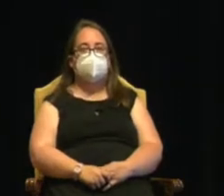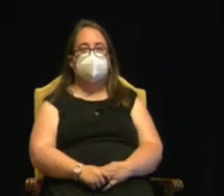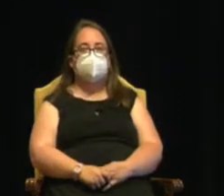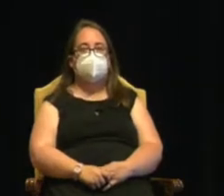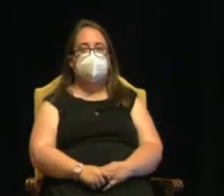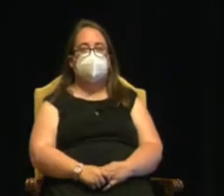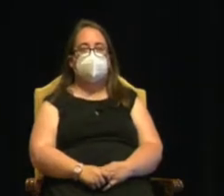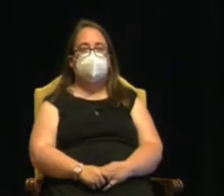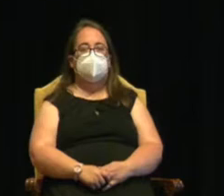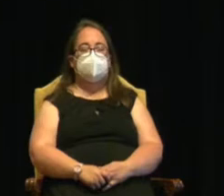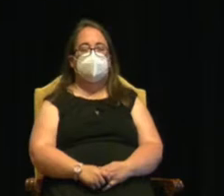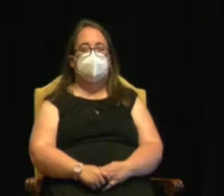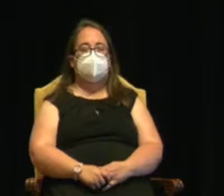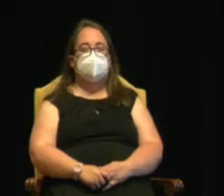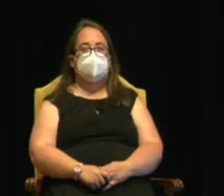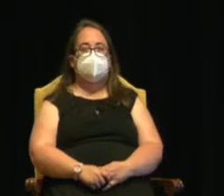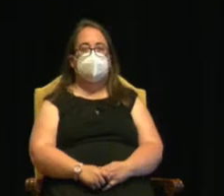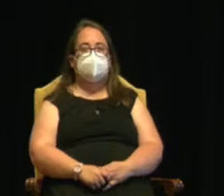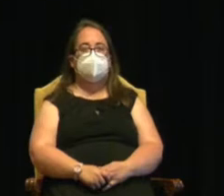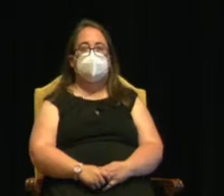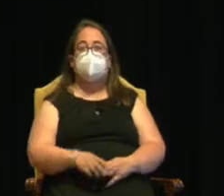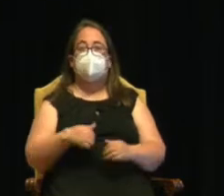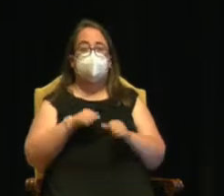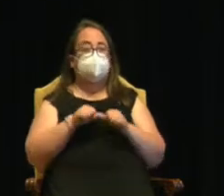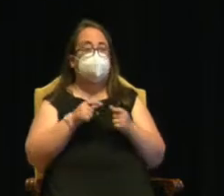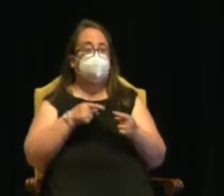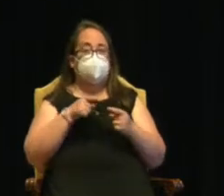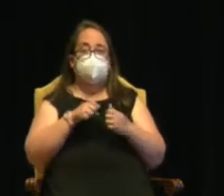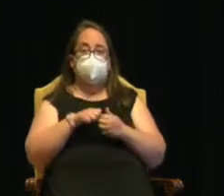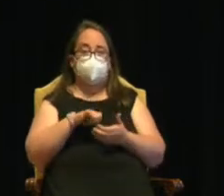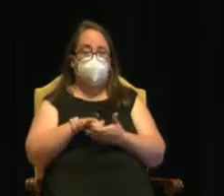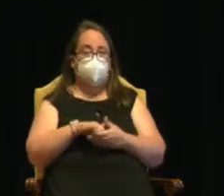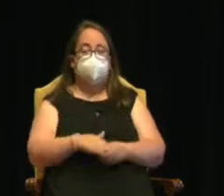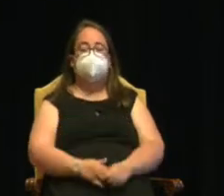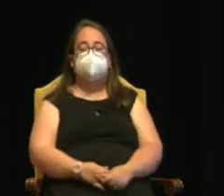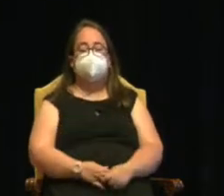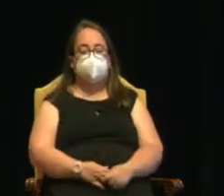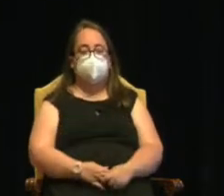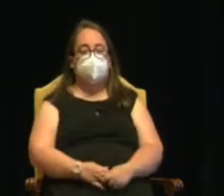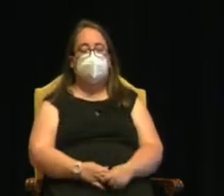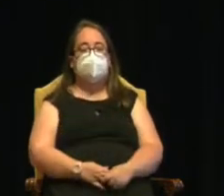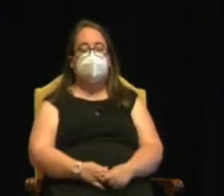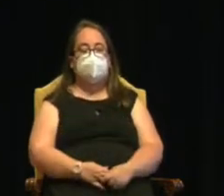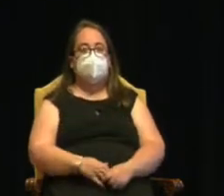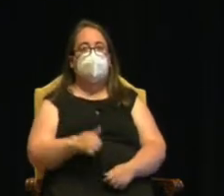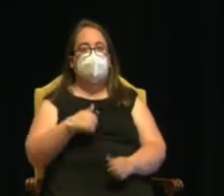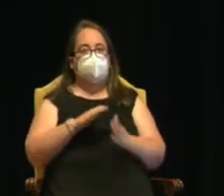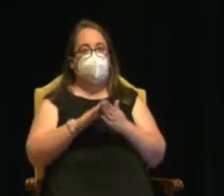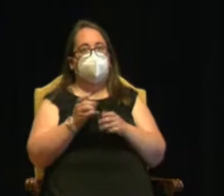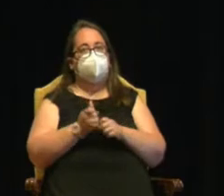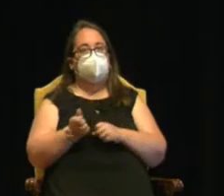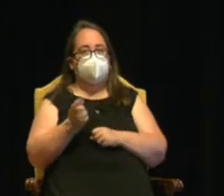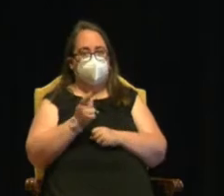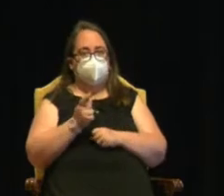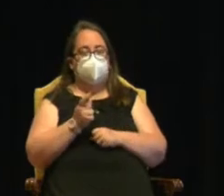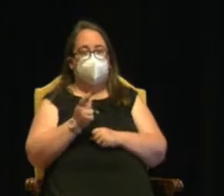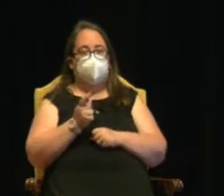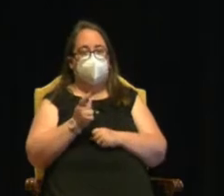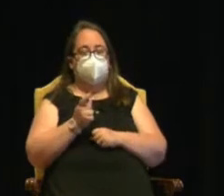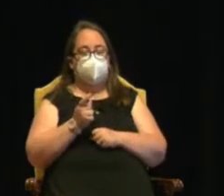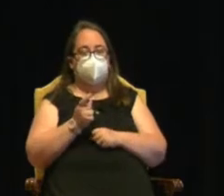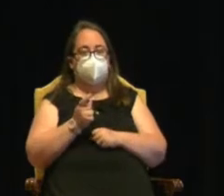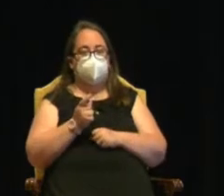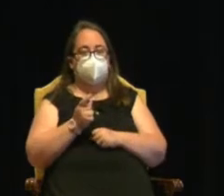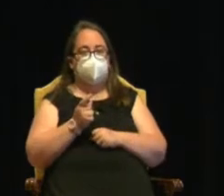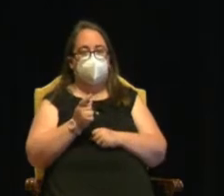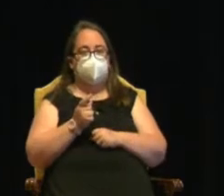This is something I'm still struggling with. I've got a book coming out next year